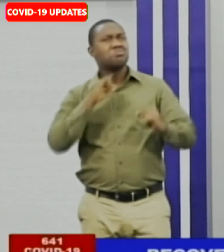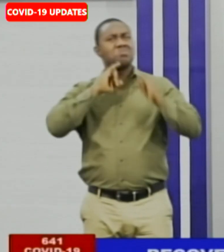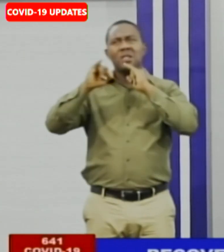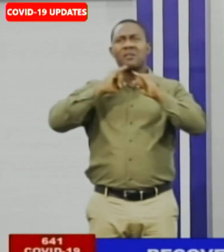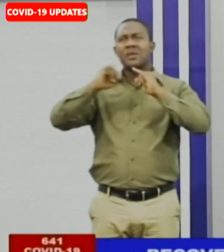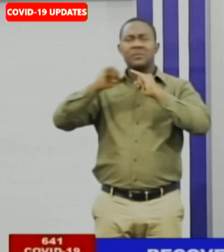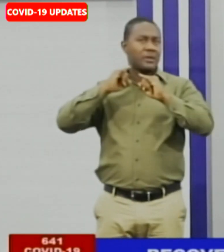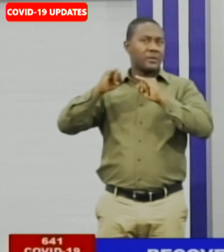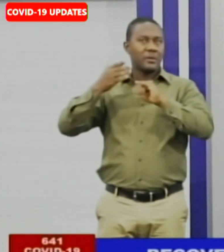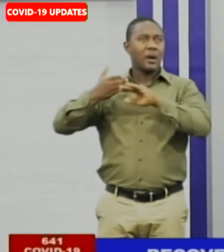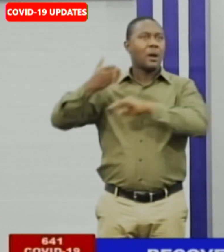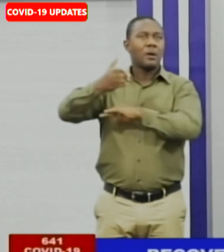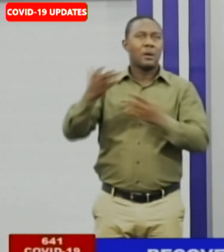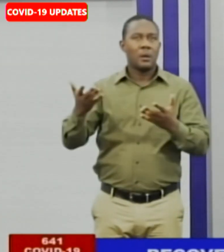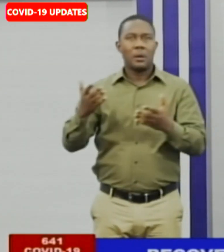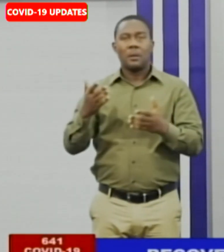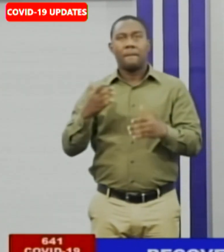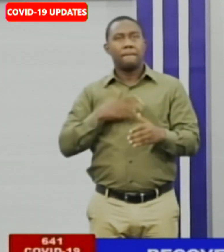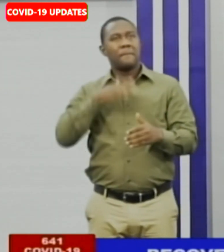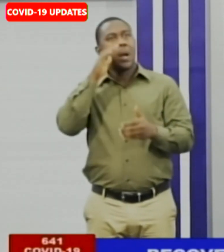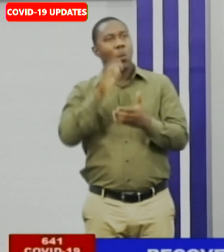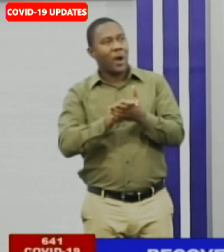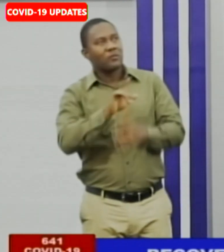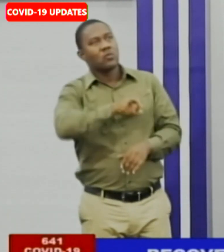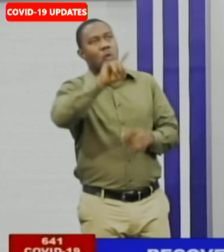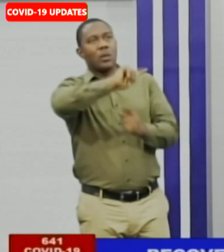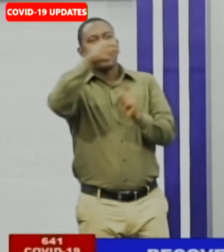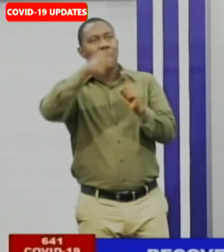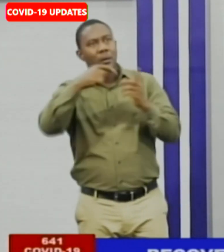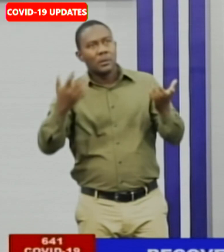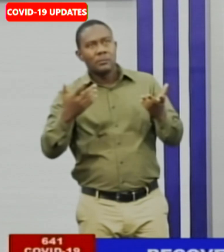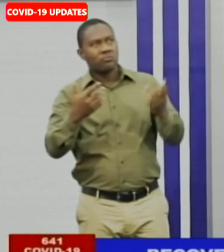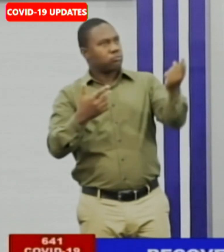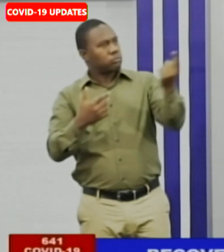my wife will go to town. The moment she comes